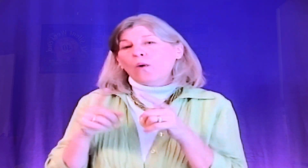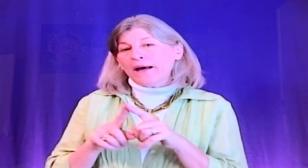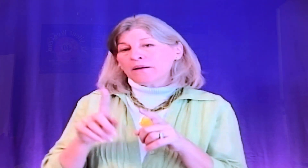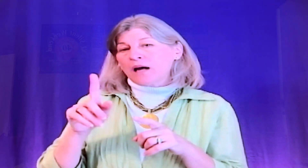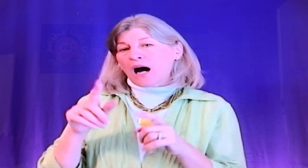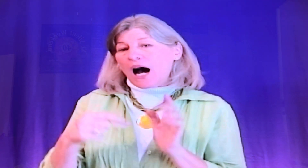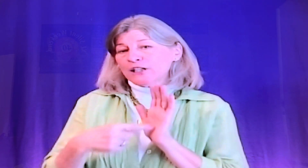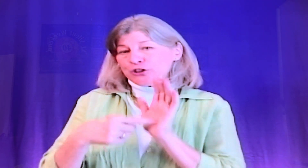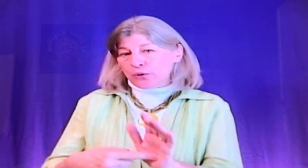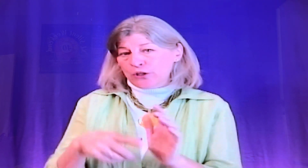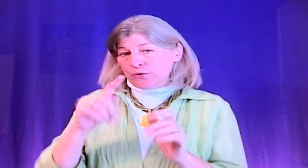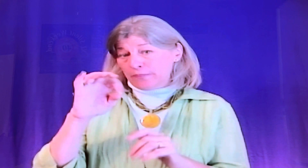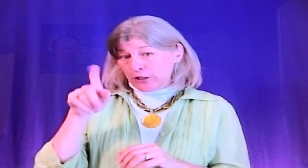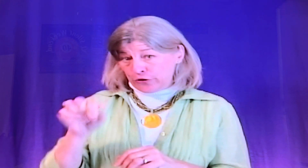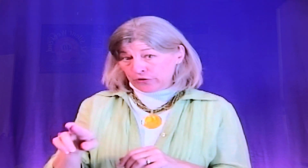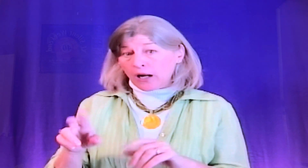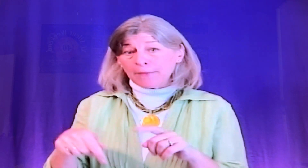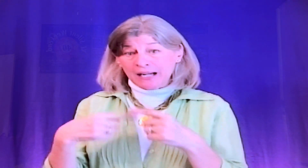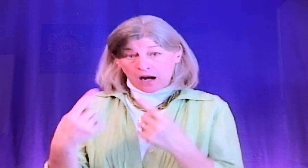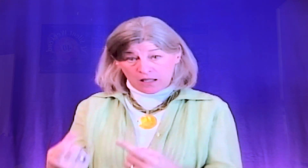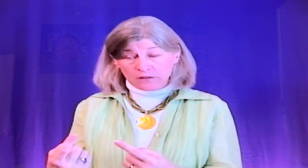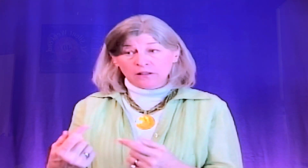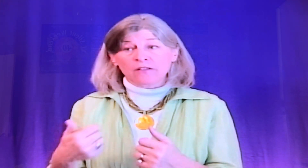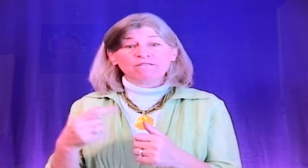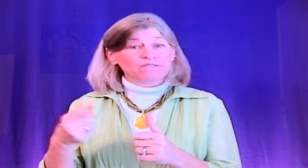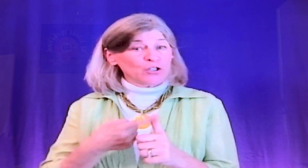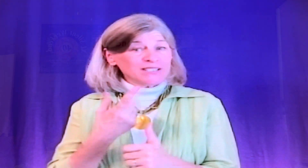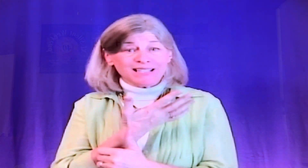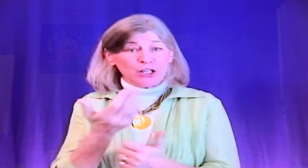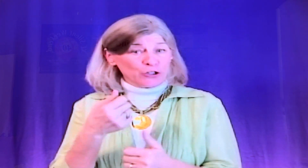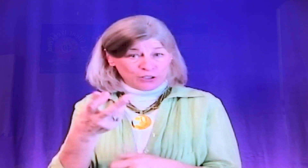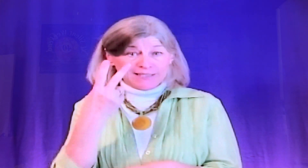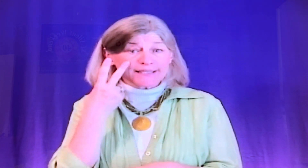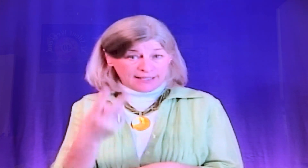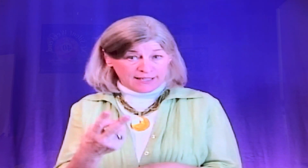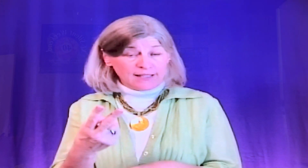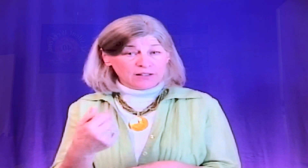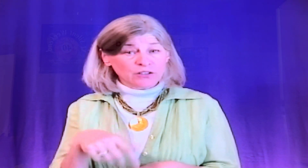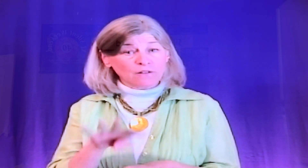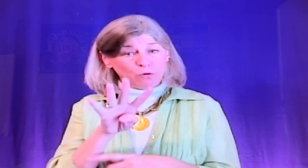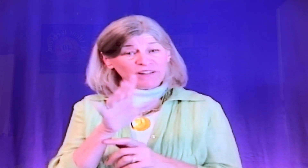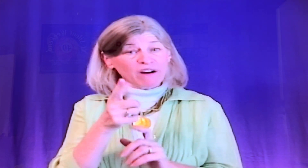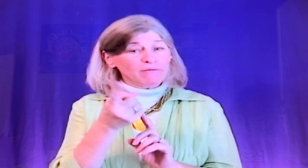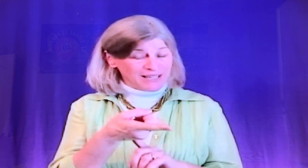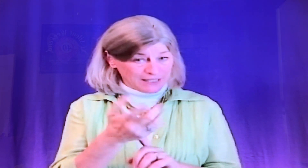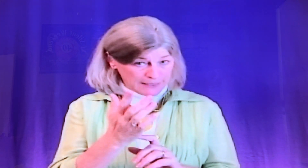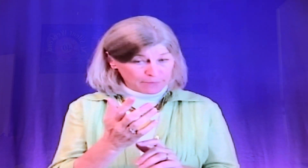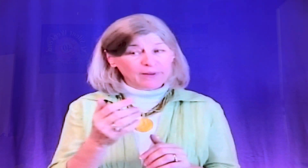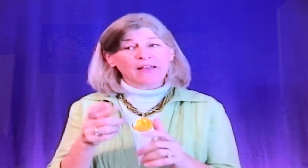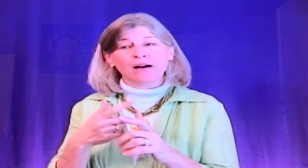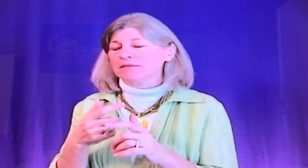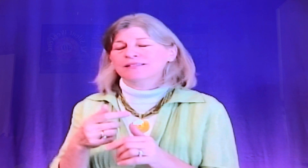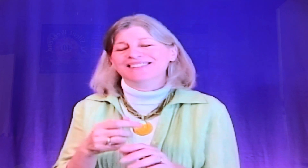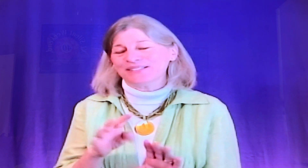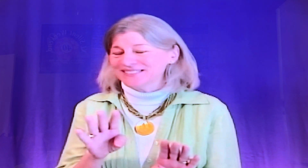When I show you Peter coming on, the first thing you're going to see, there's a 45-minute clip, and